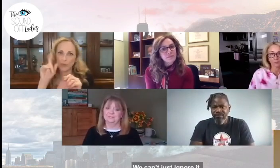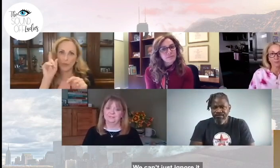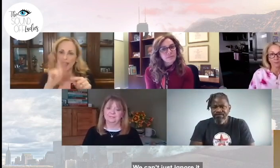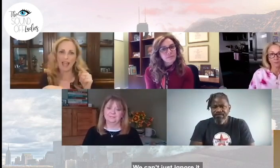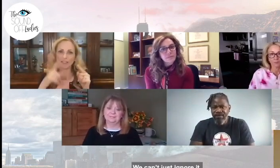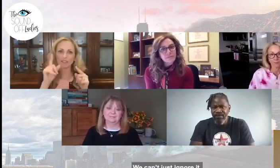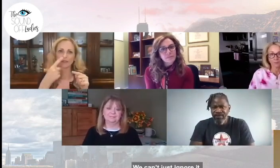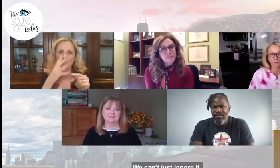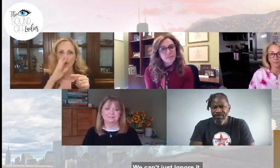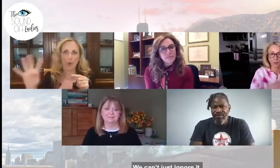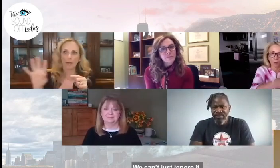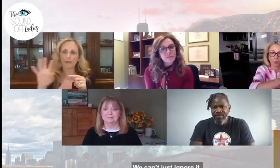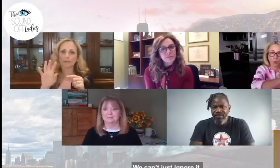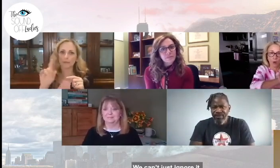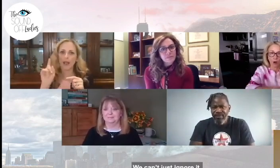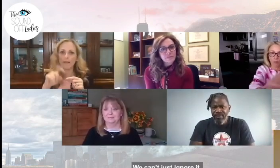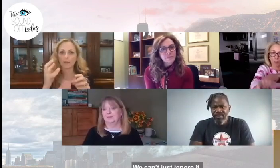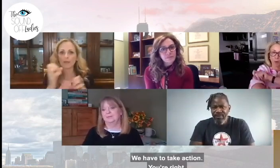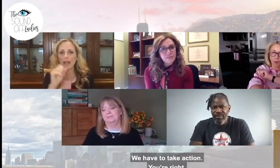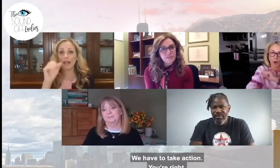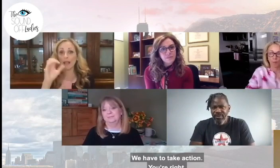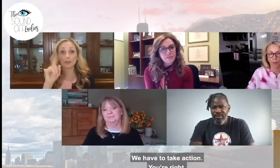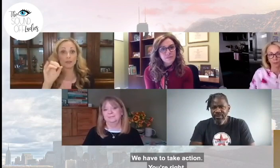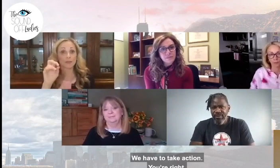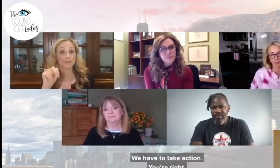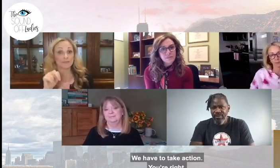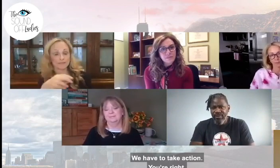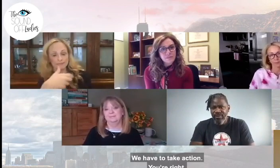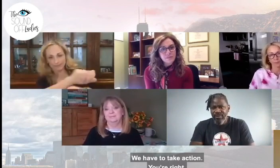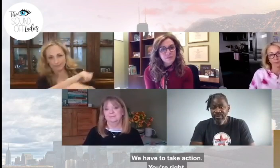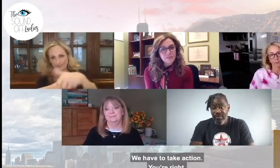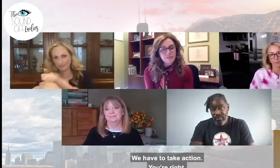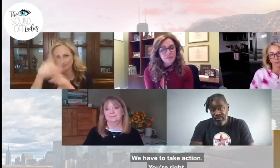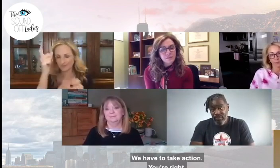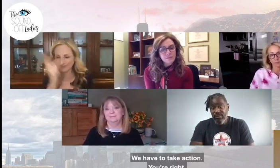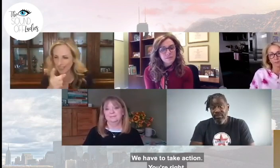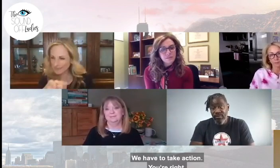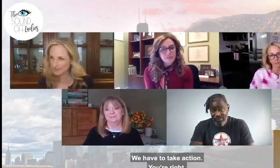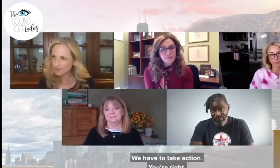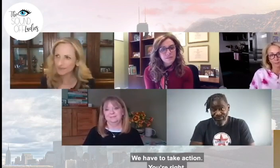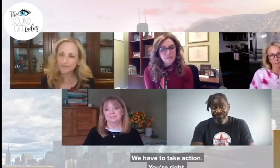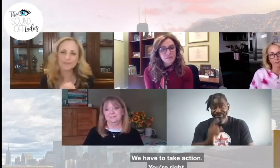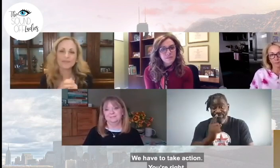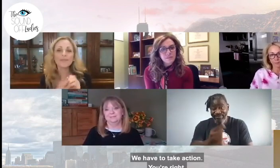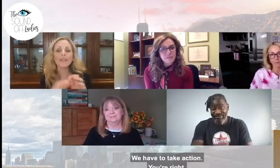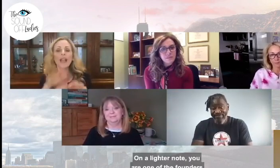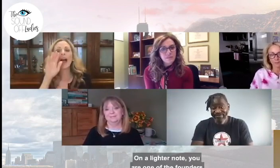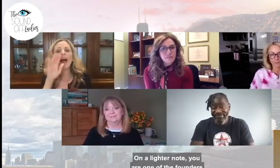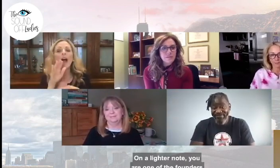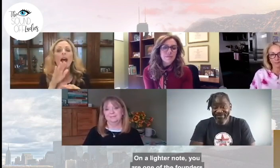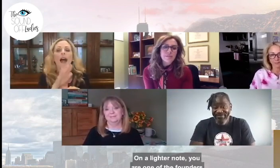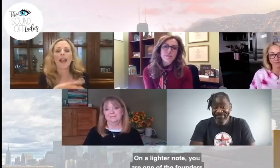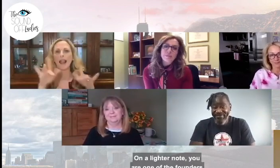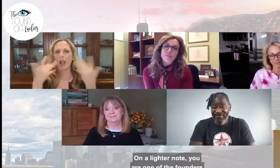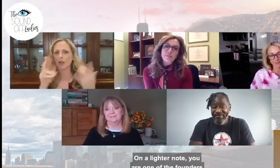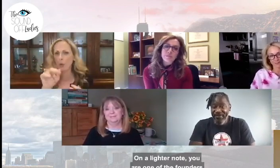Yep, we have to continue to do a lot of work and not just ignore what's happening and take action. You're right. Right.